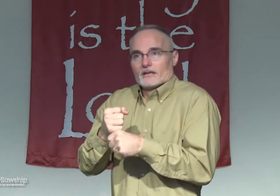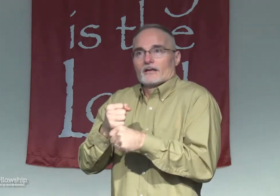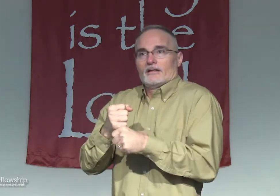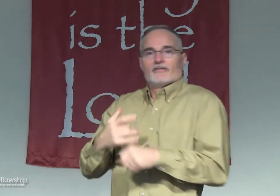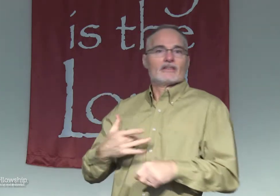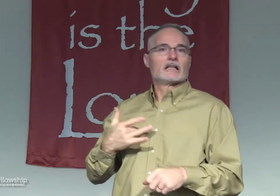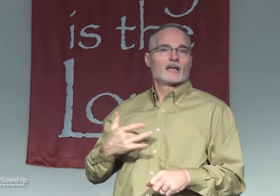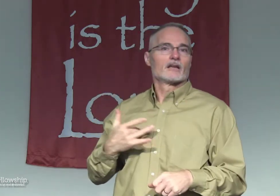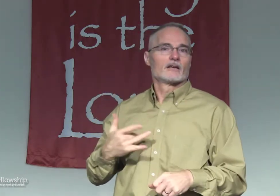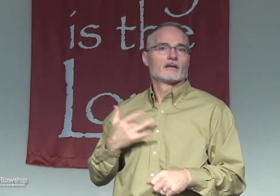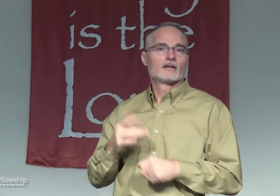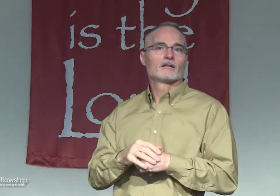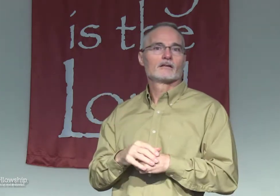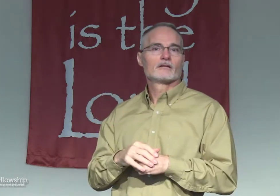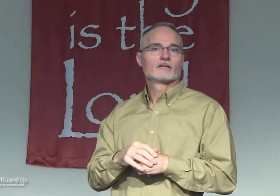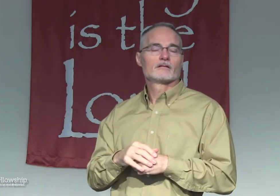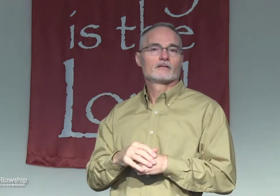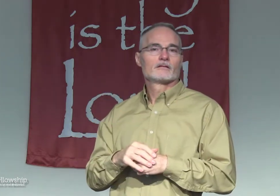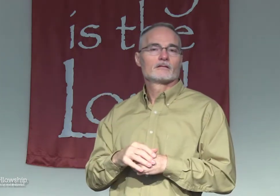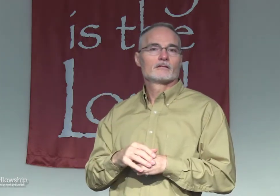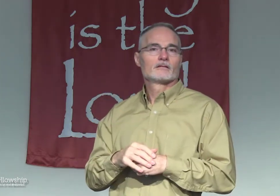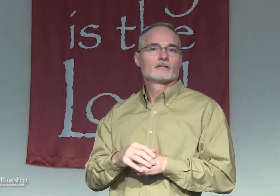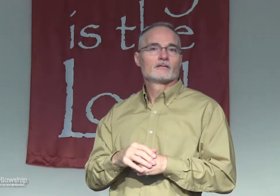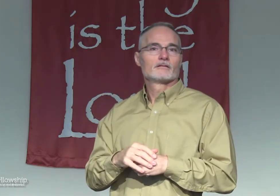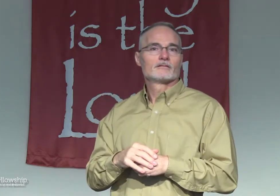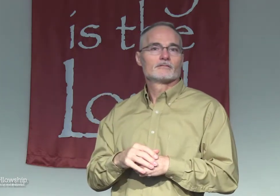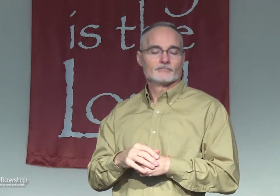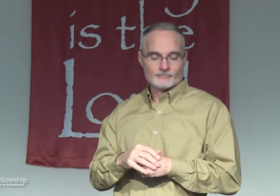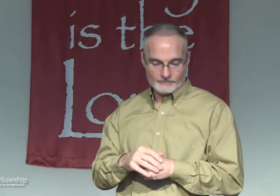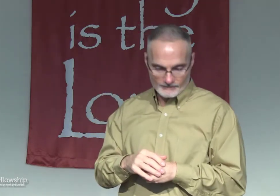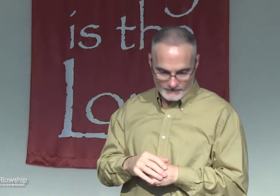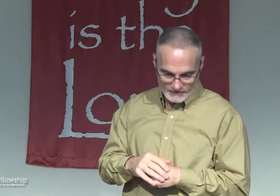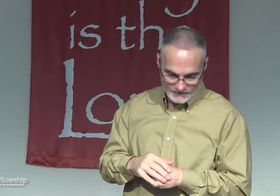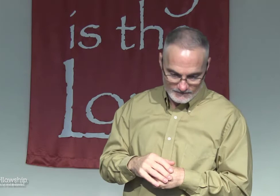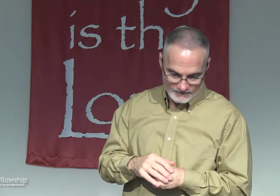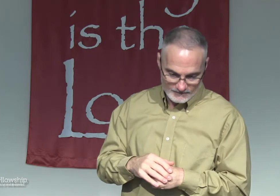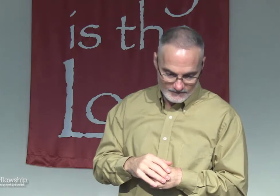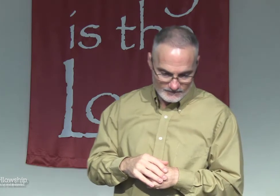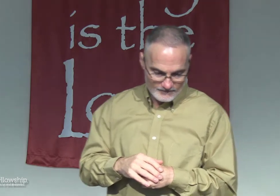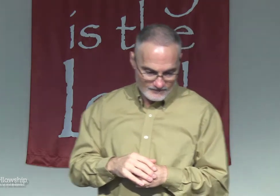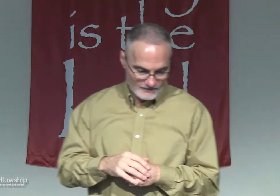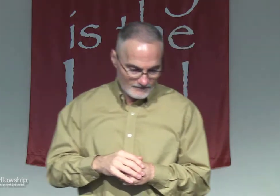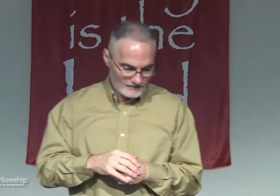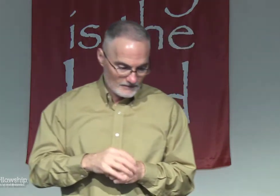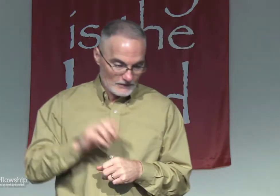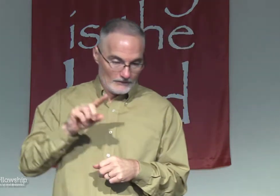have to create that feeling, to come up with that feeling.